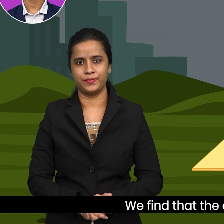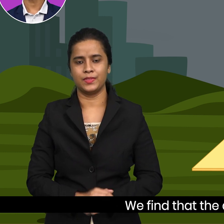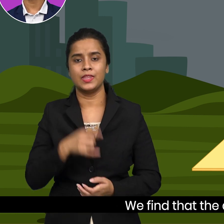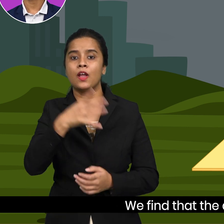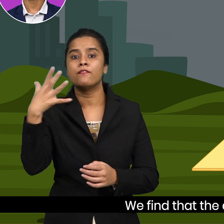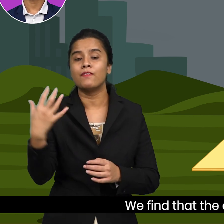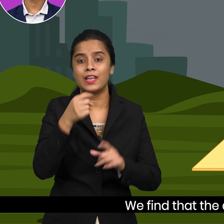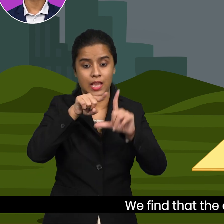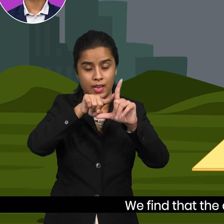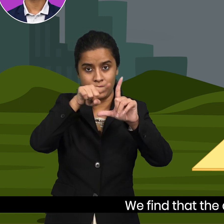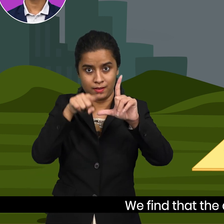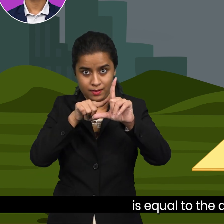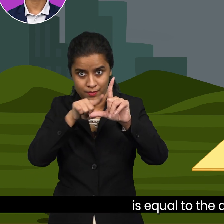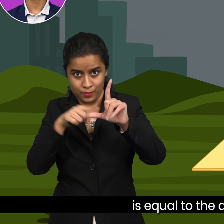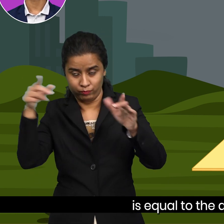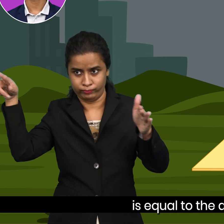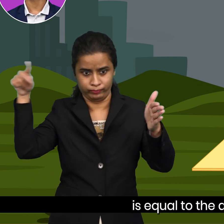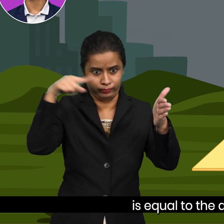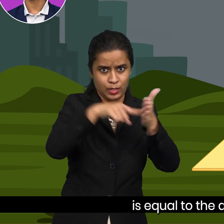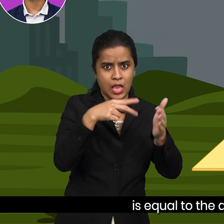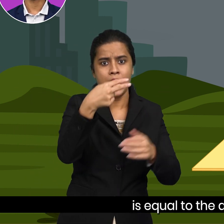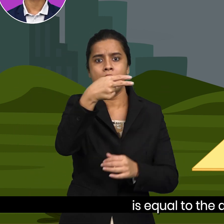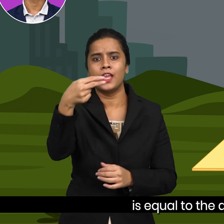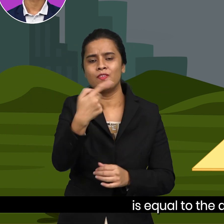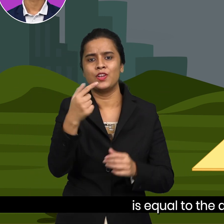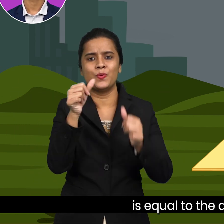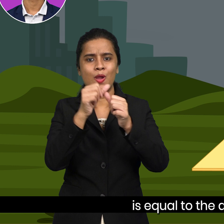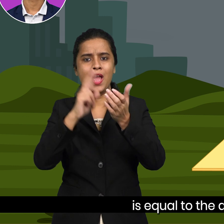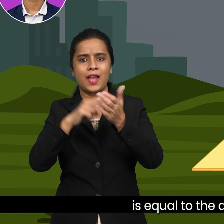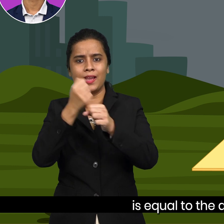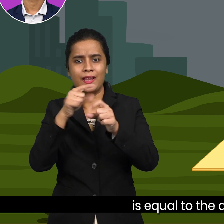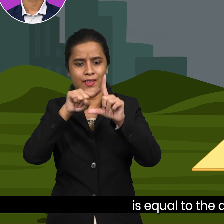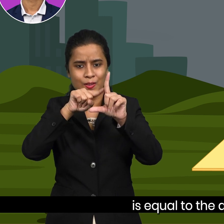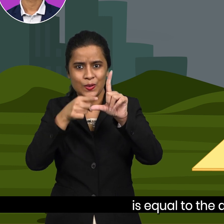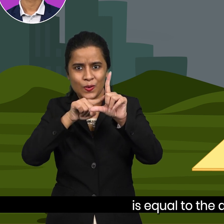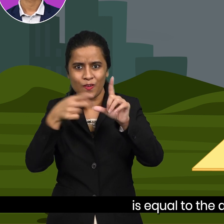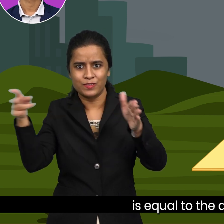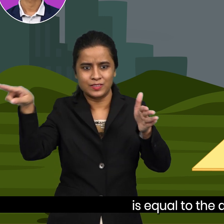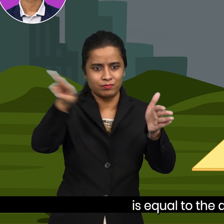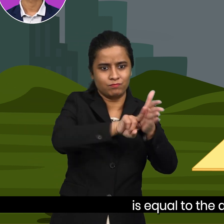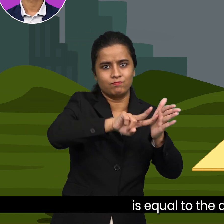We find that the angle of incidence is equal to the angle of reflection.